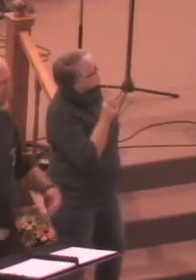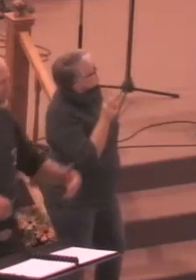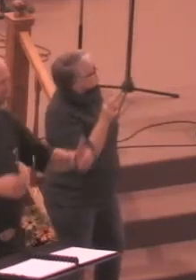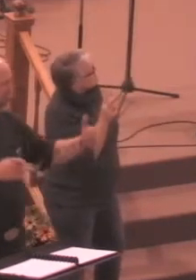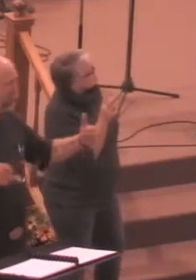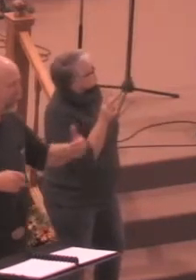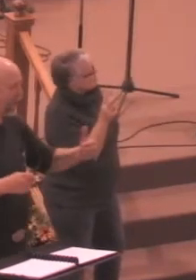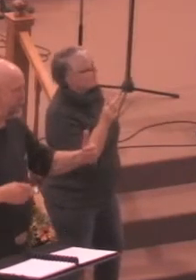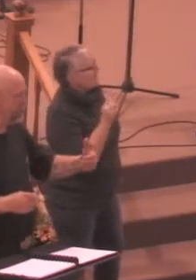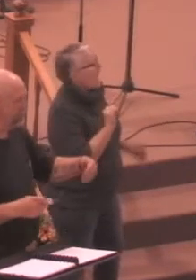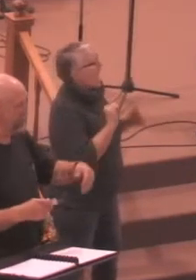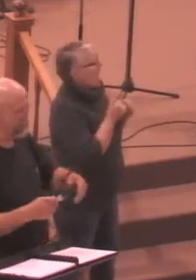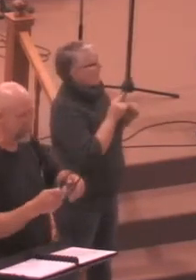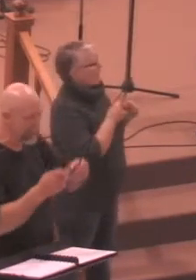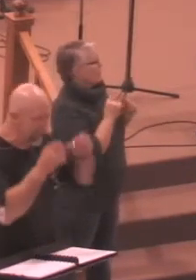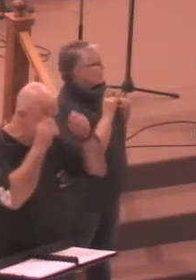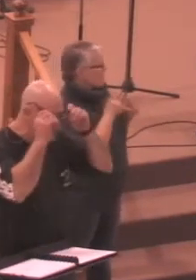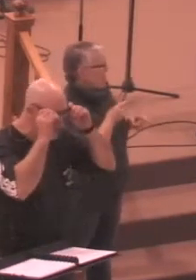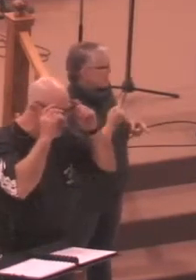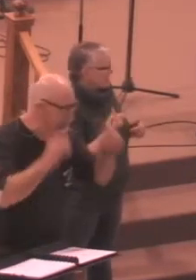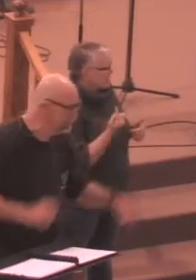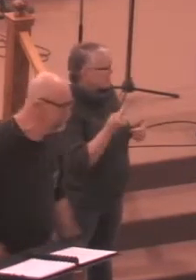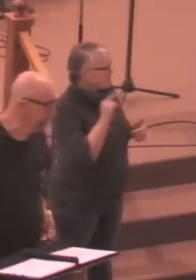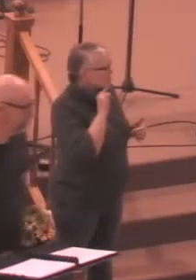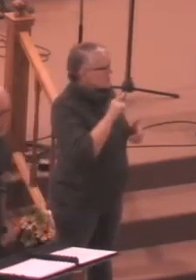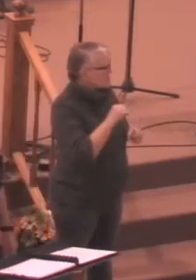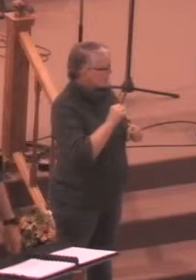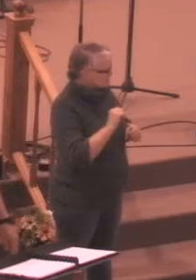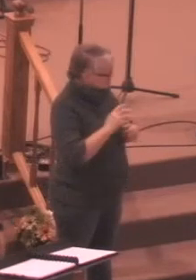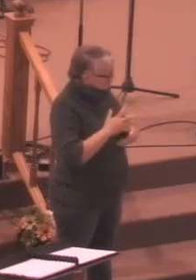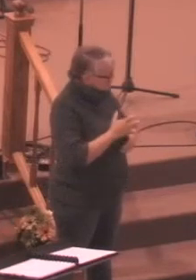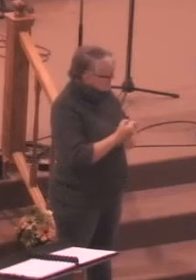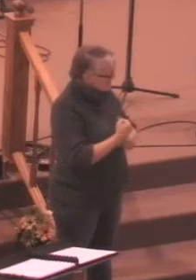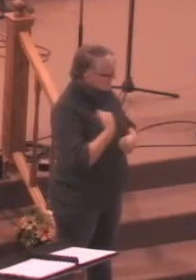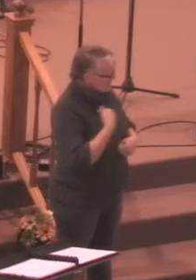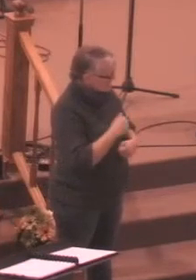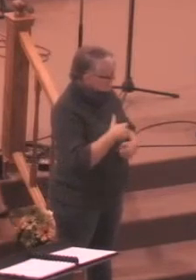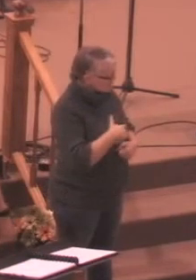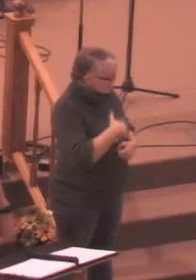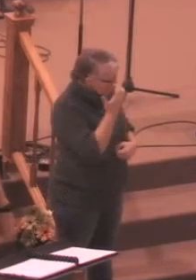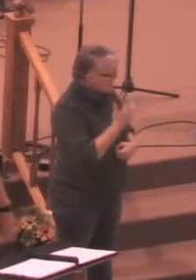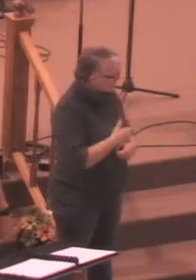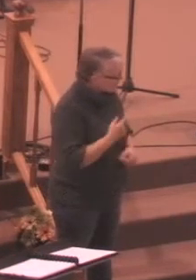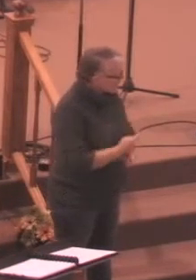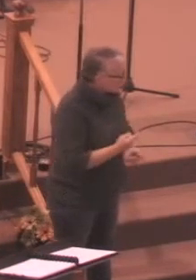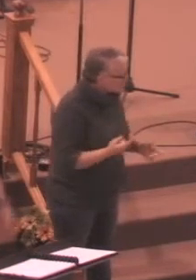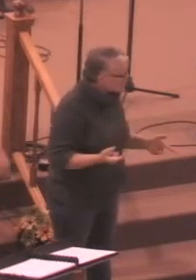that's kind of our reaction when somebody ticks us off. You know what I mean?